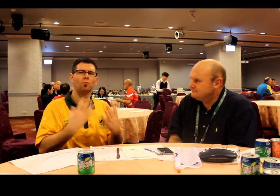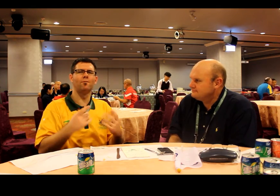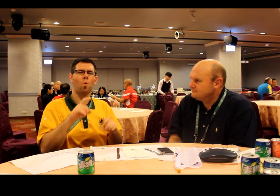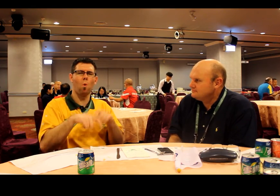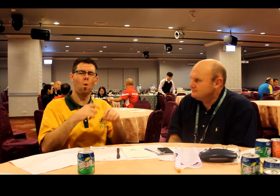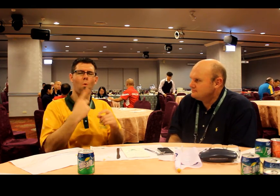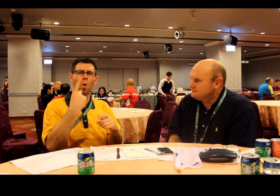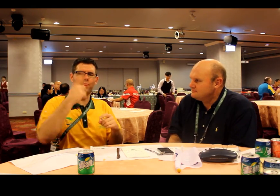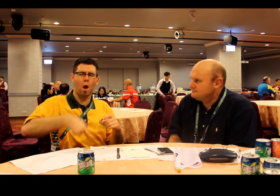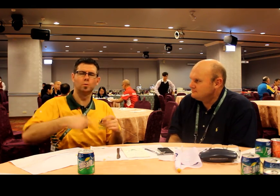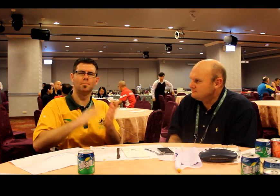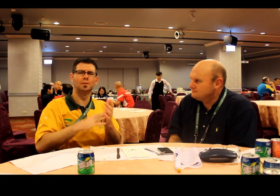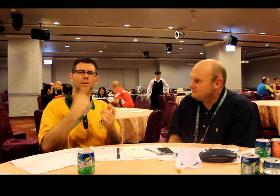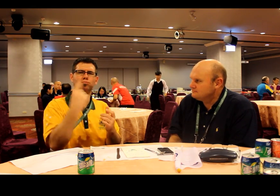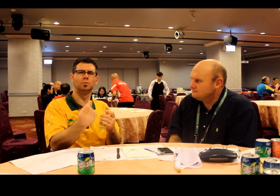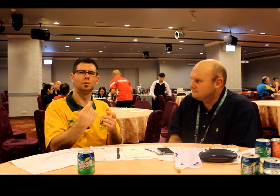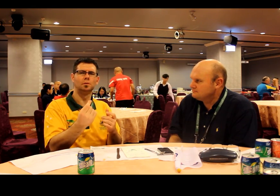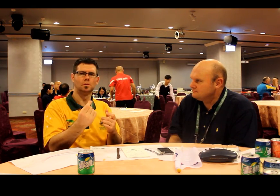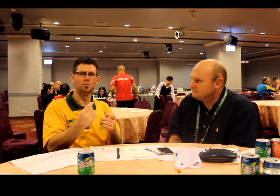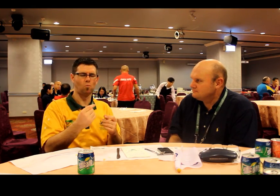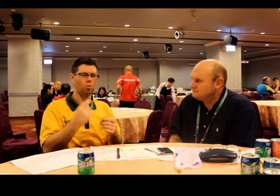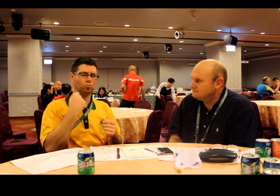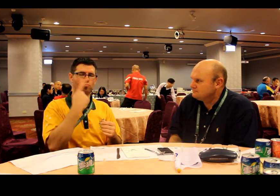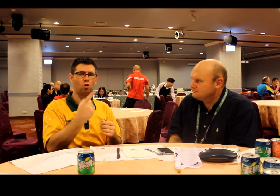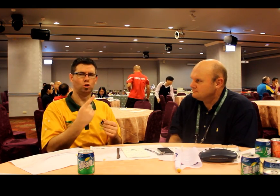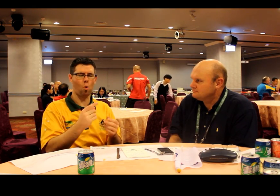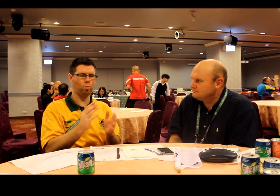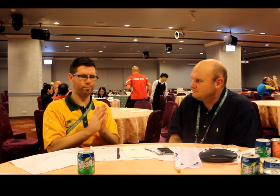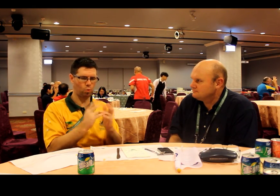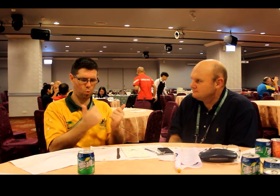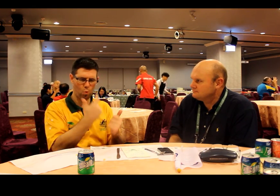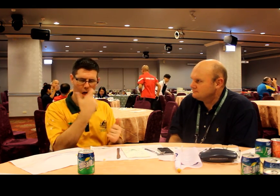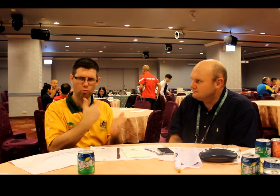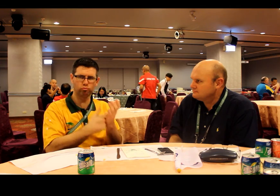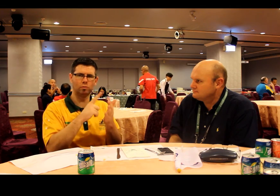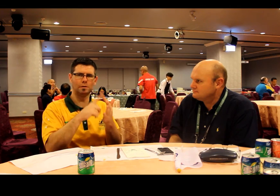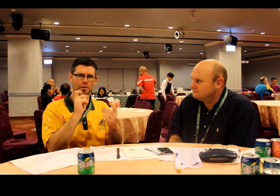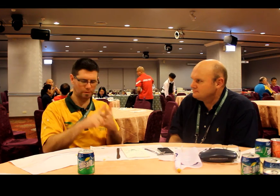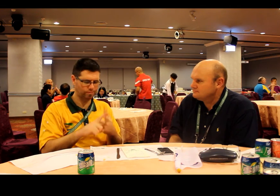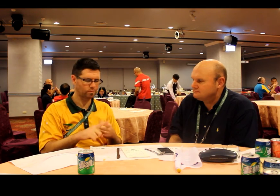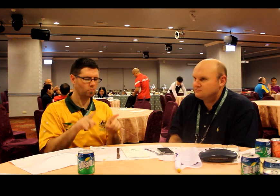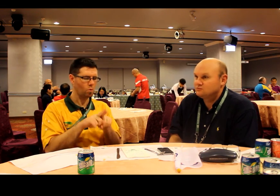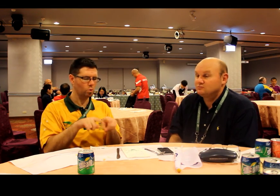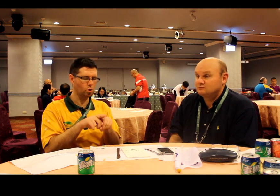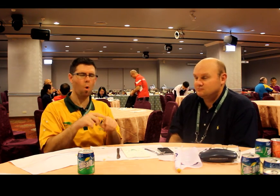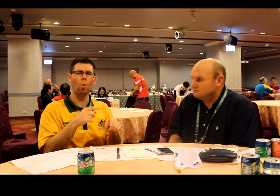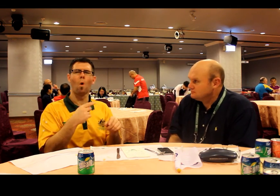bed preparing for his 1,000 metre sprint, which is going to be held tomorrow. So good luck to you, Rhys.